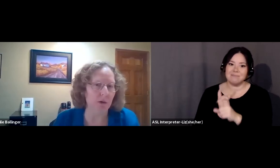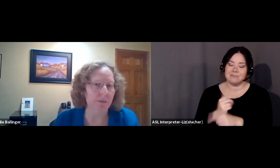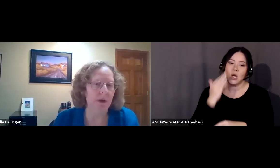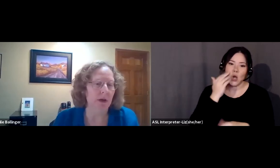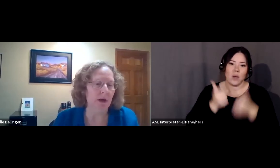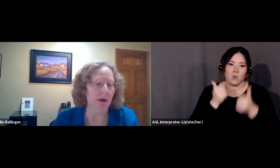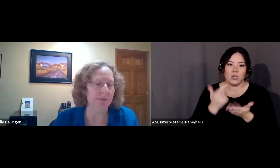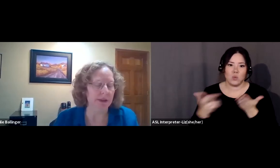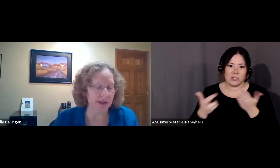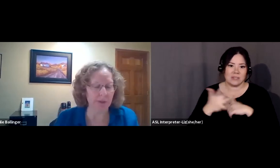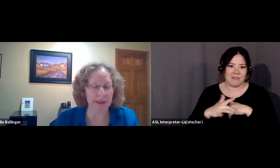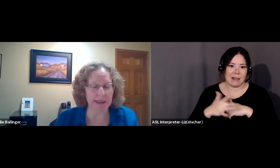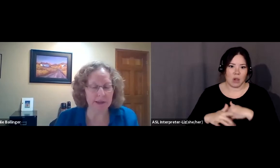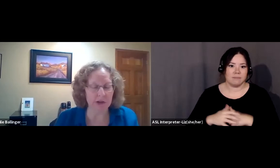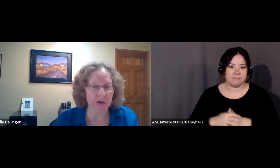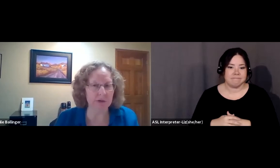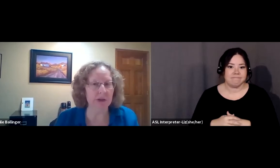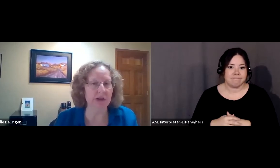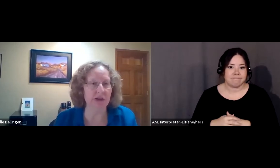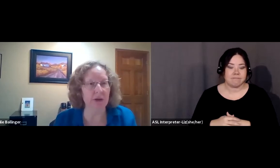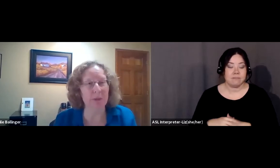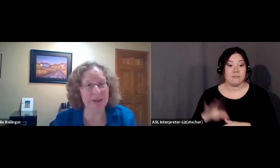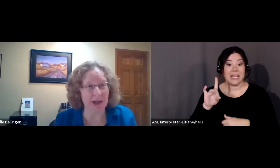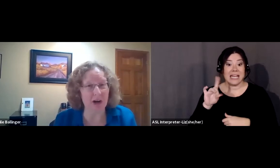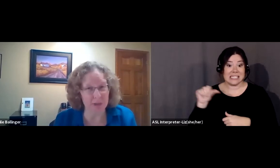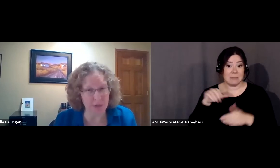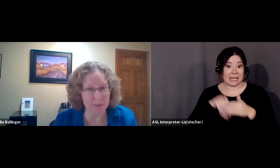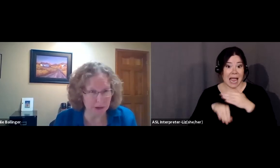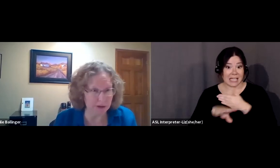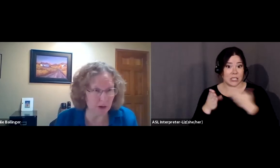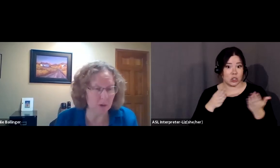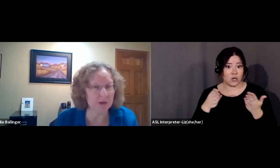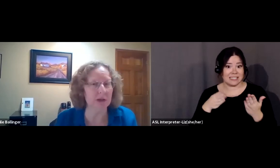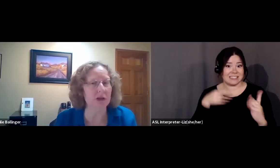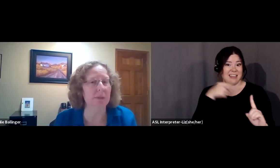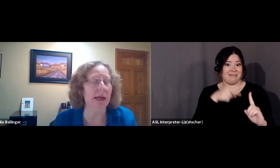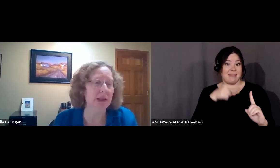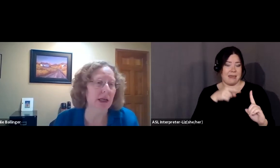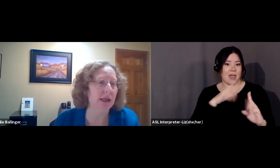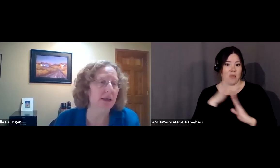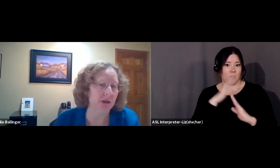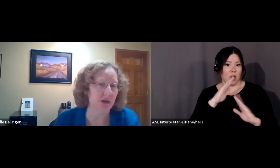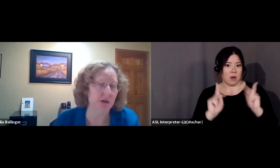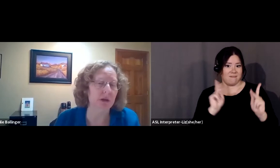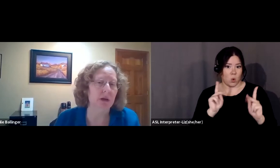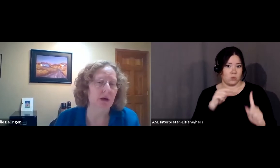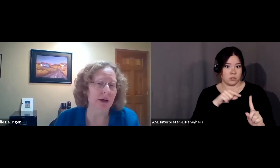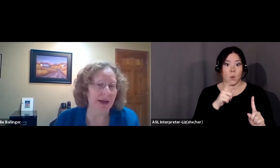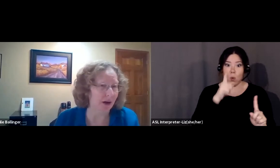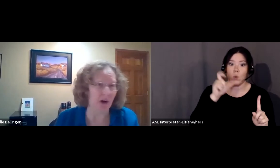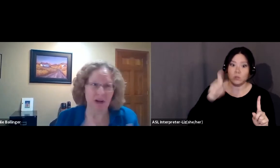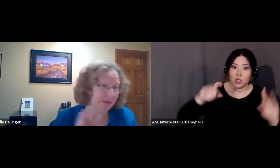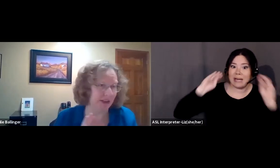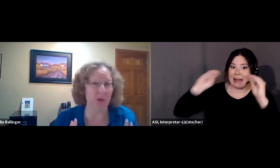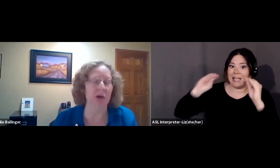are available. The disability access services, they really are the primary folks that should be educating the student